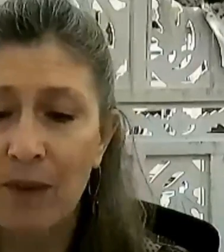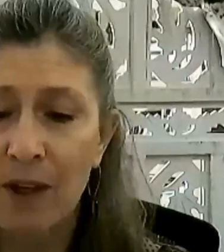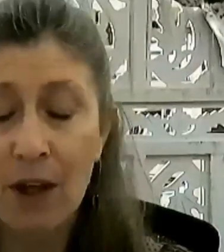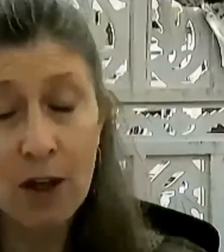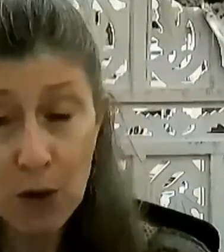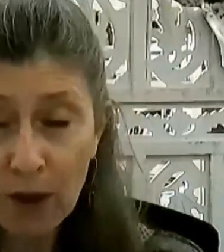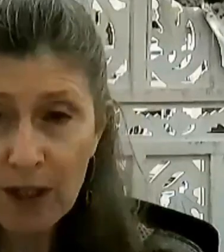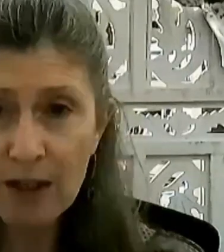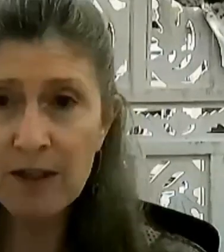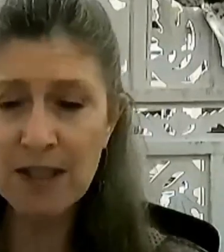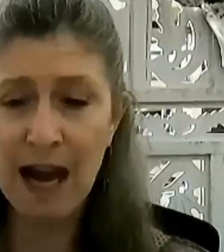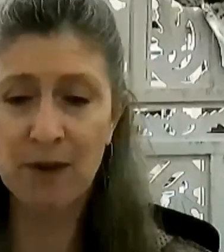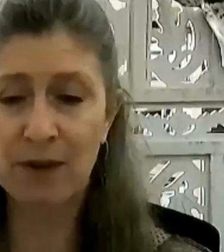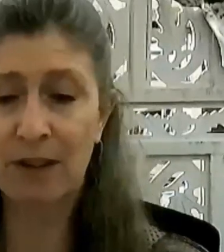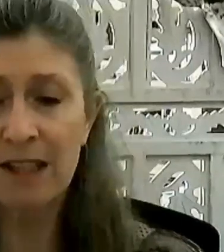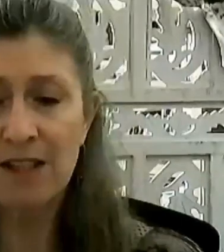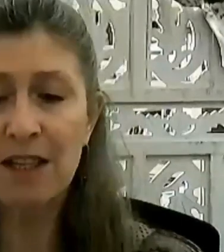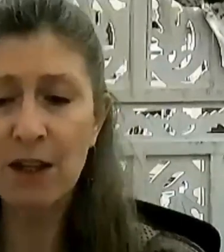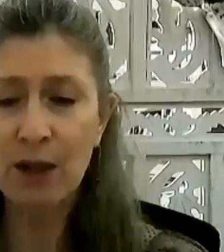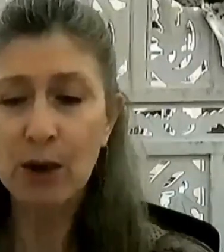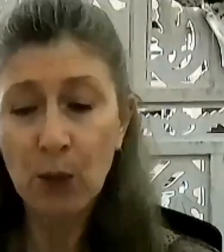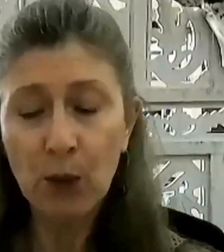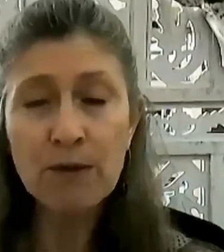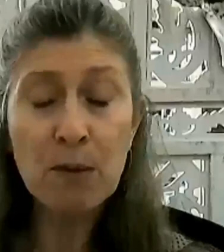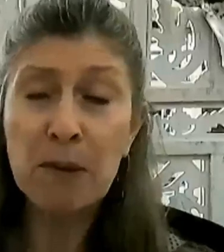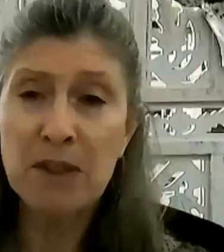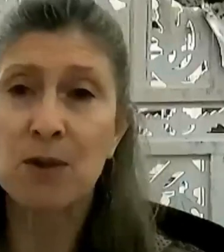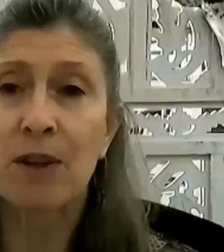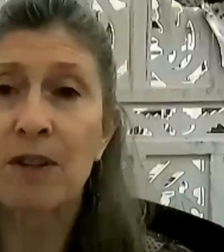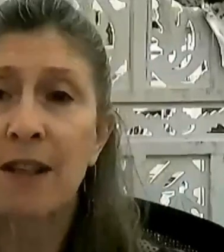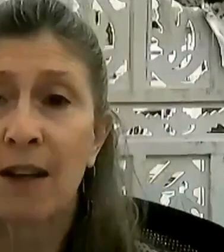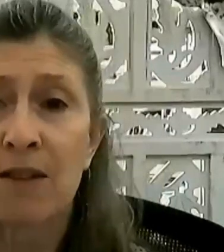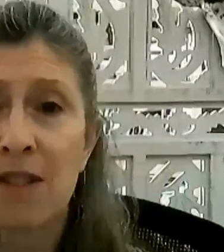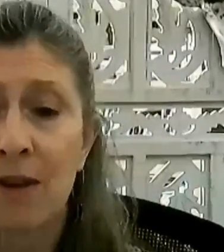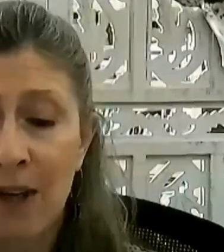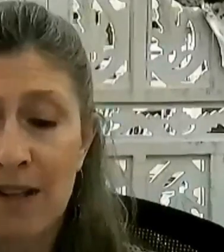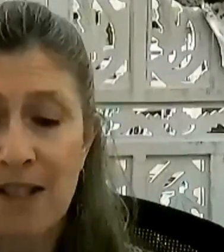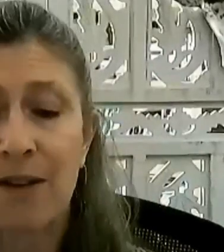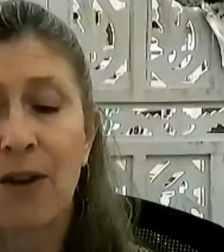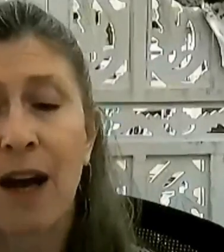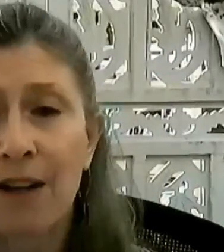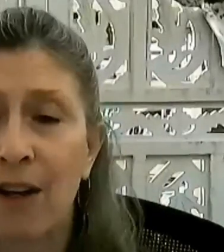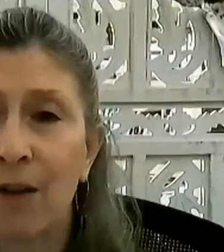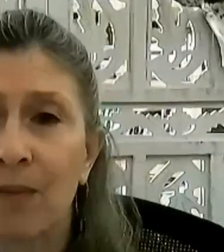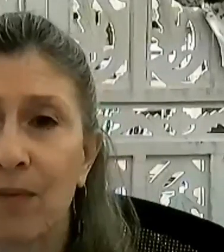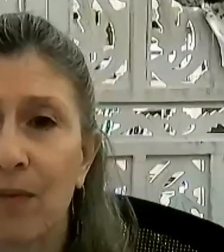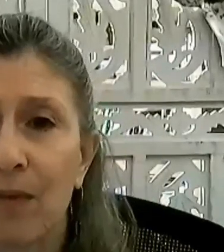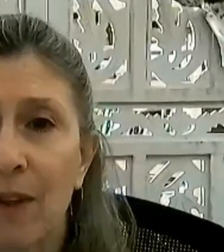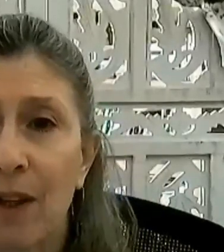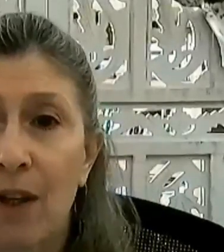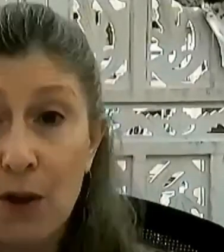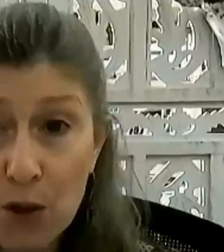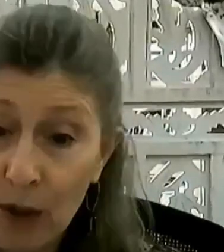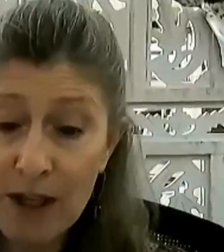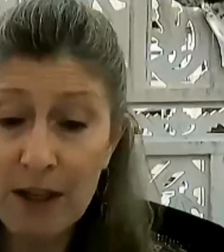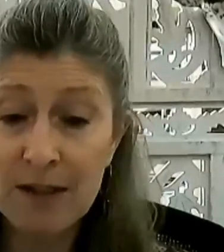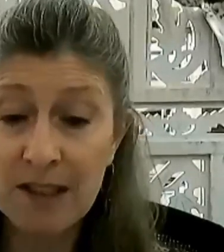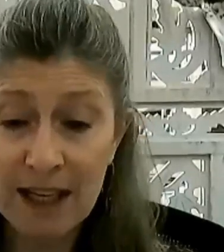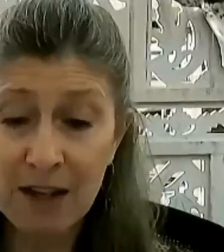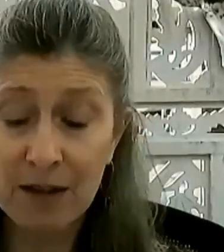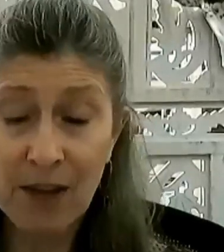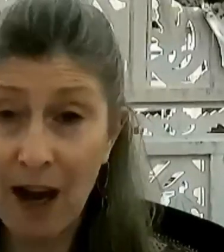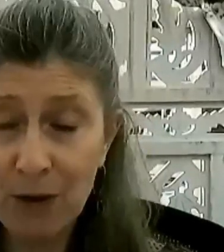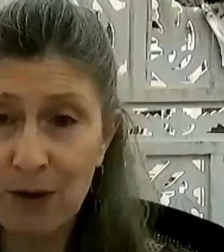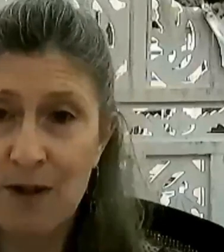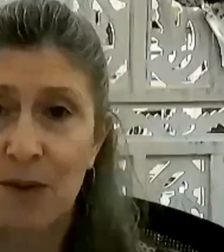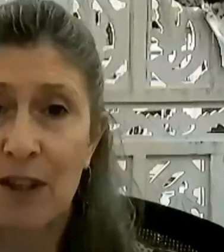1974. 20 years after their listing, wolves were restored to Yellowstone and central Idaho. 20